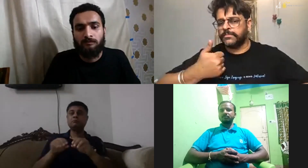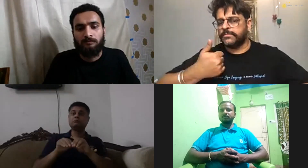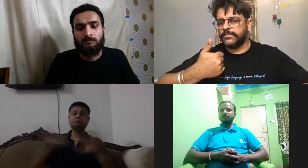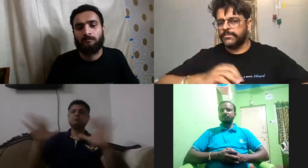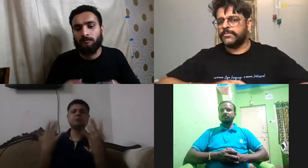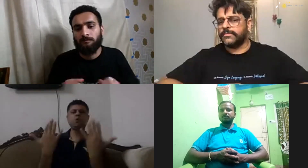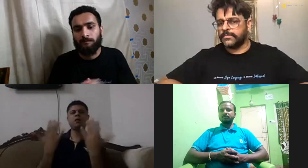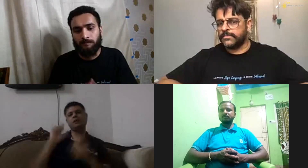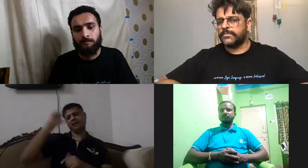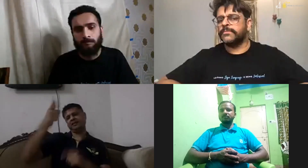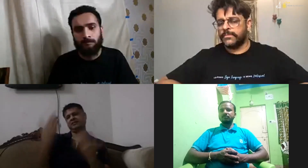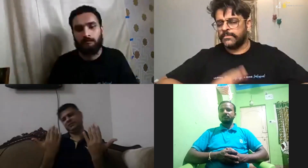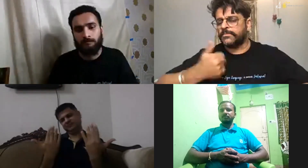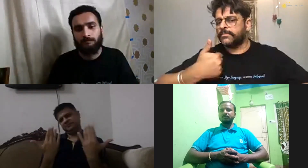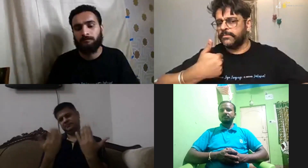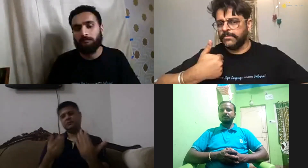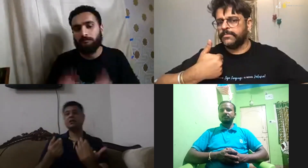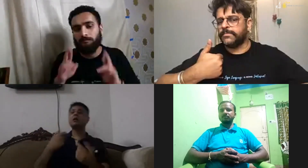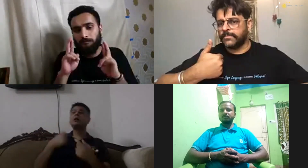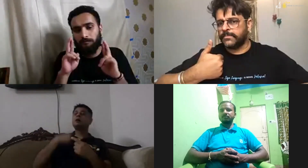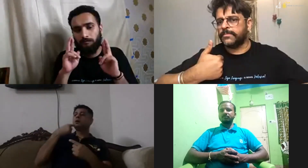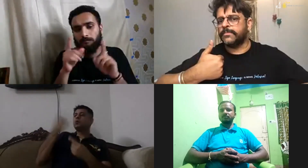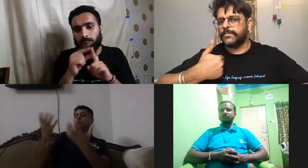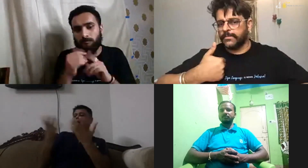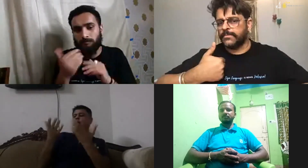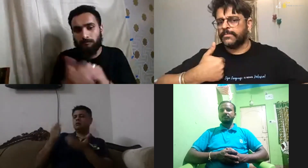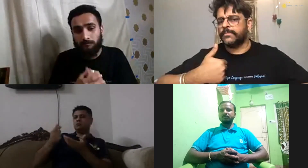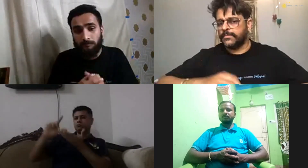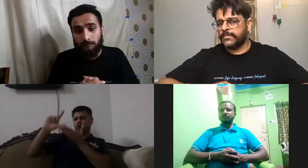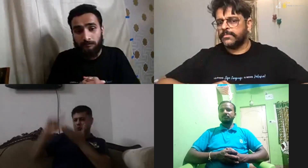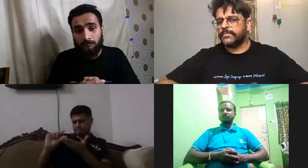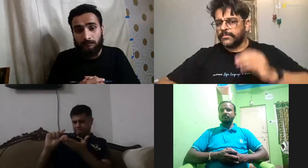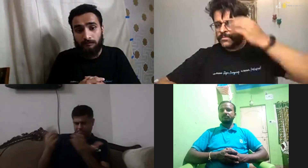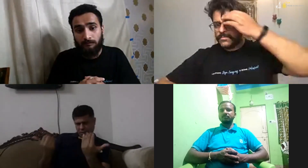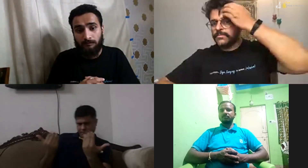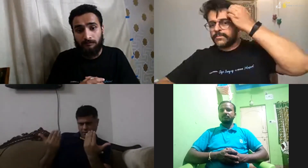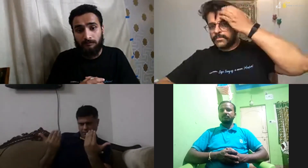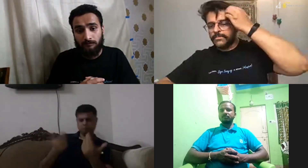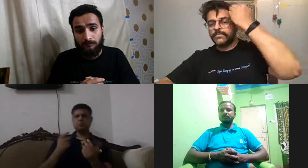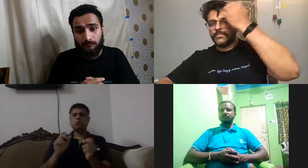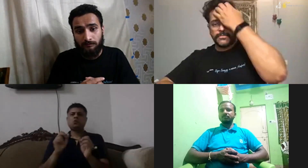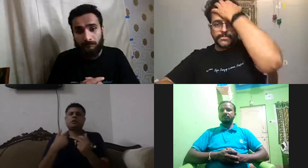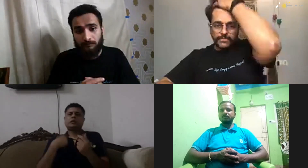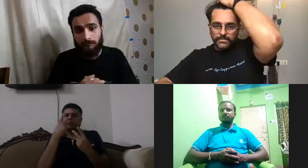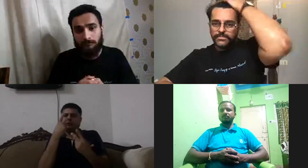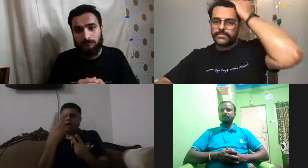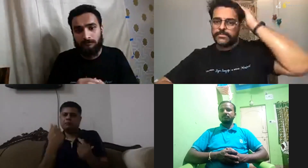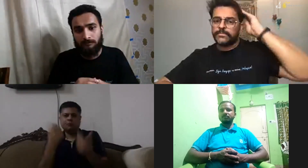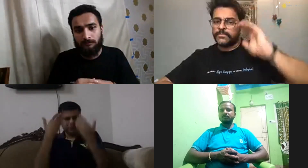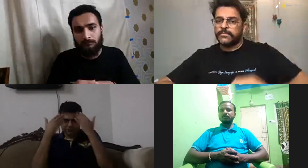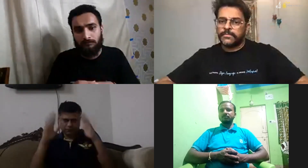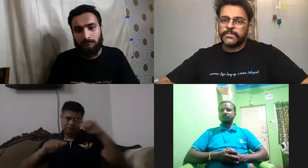and better procedures, but it's not launched yet. But the hope is the same, something for